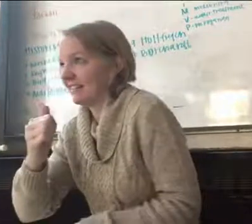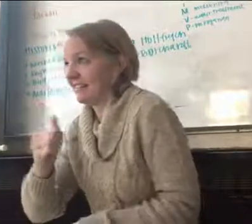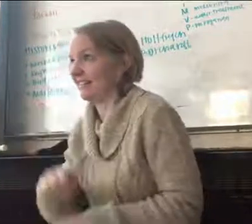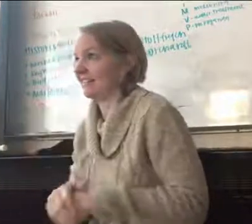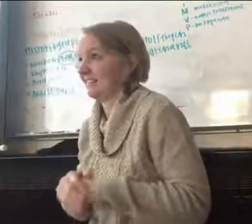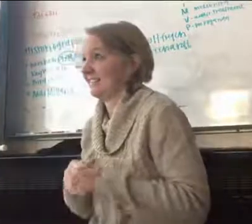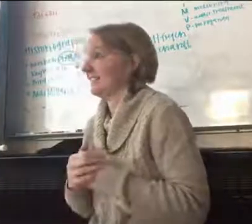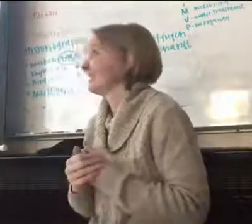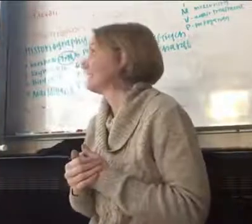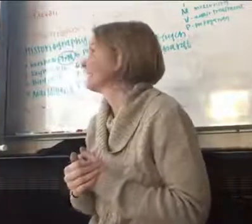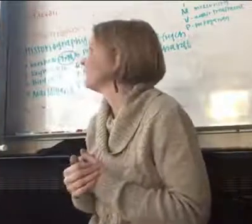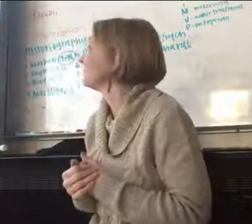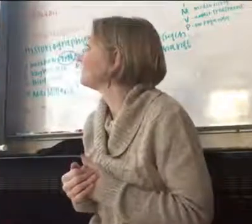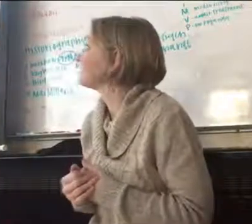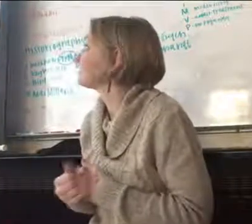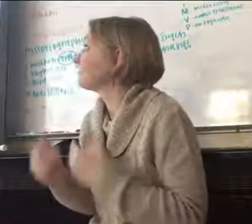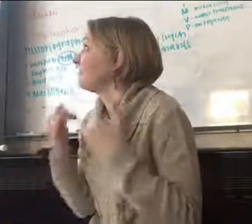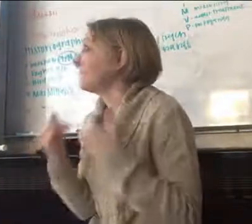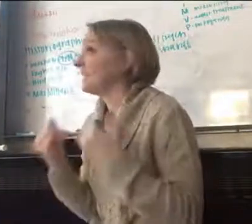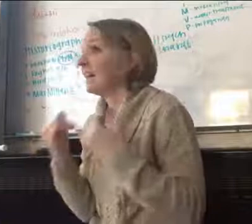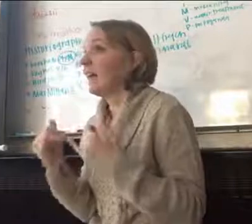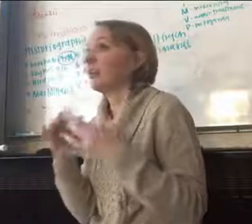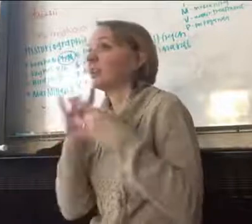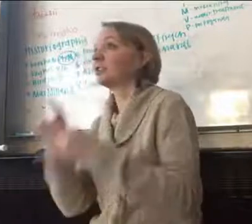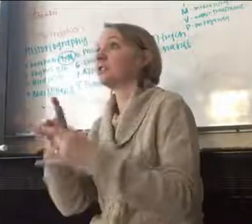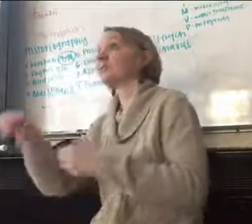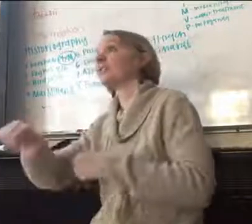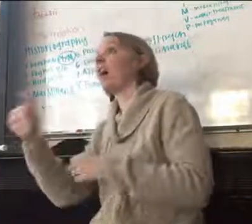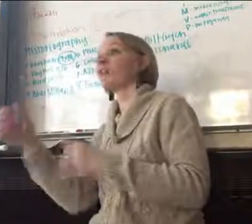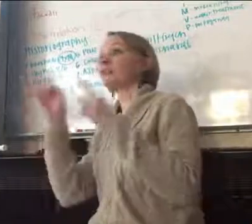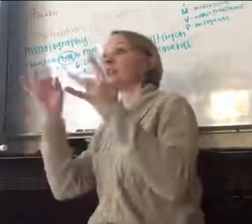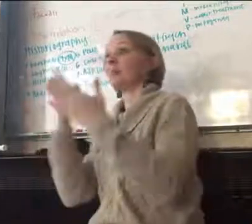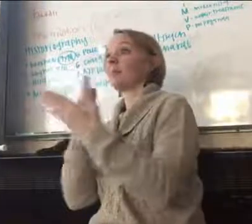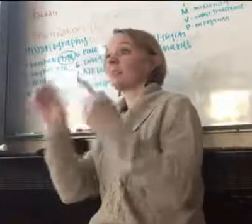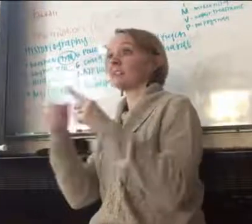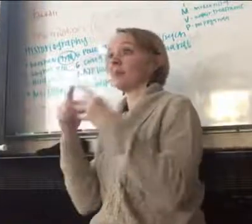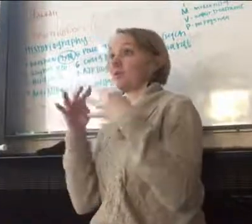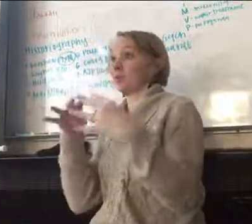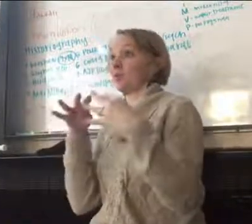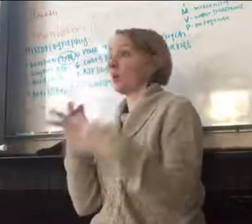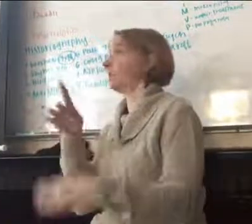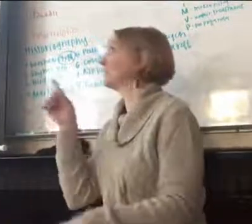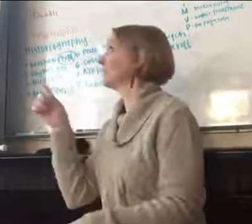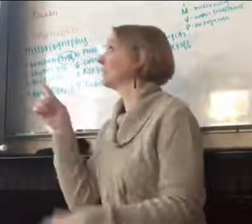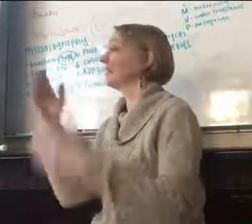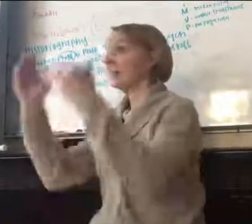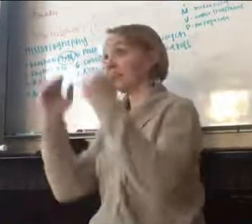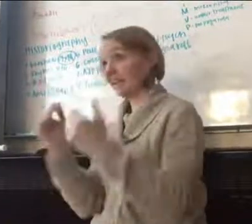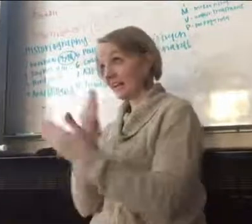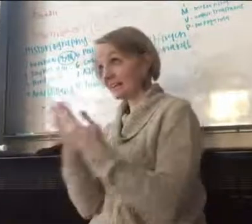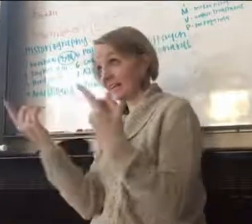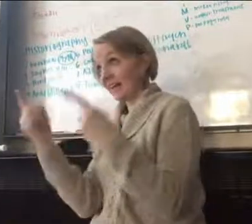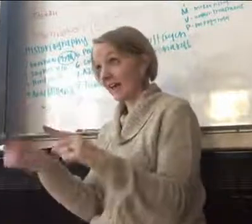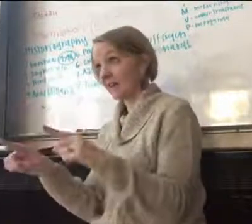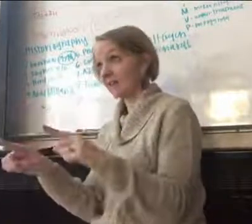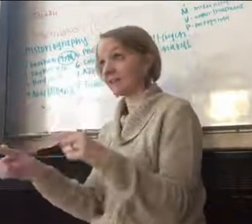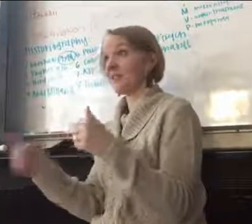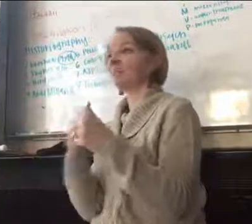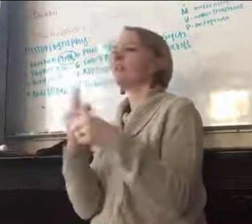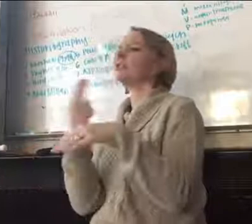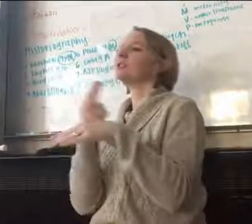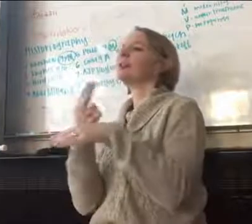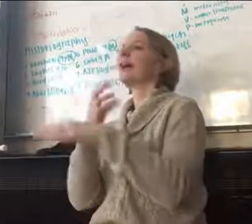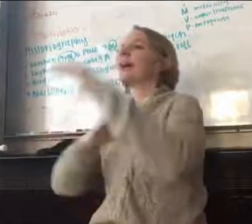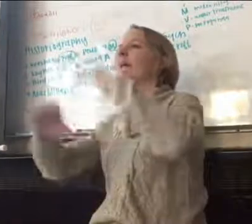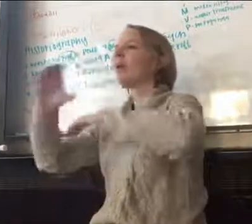lot of rats. Now, in terms of other terrible things about this war, the next thing that's going to happen is the first use of chemical